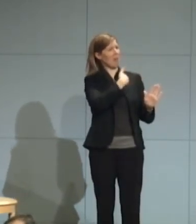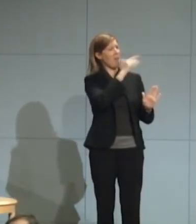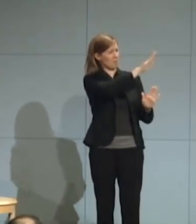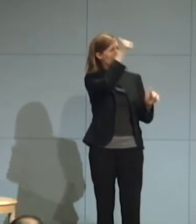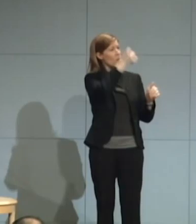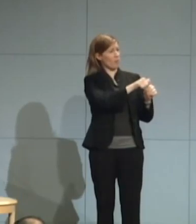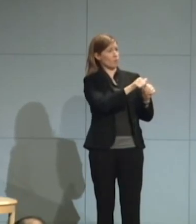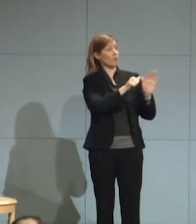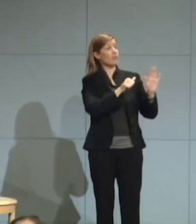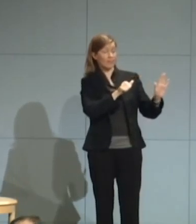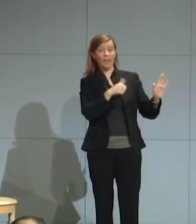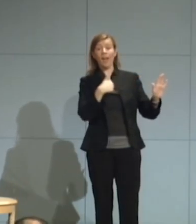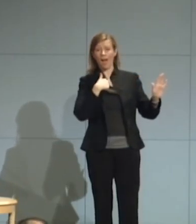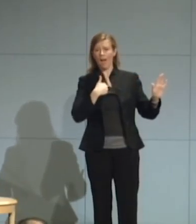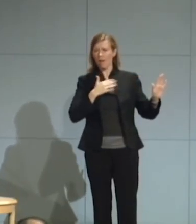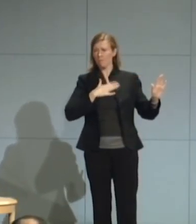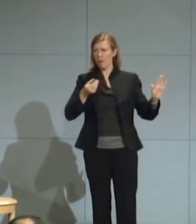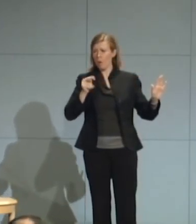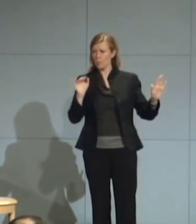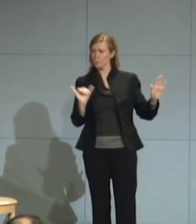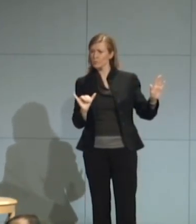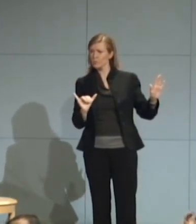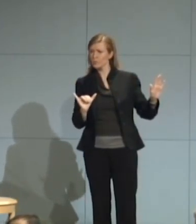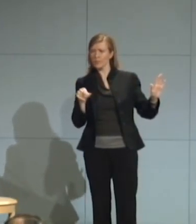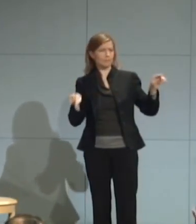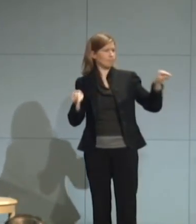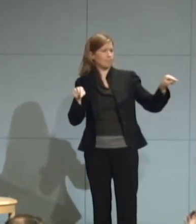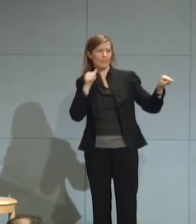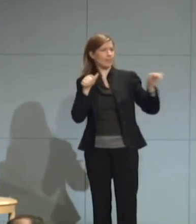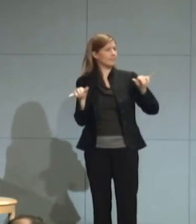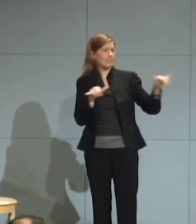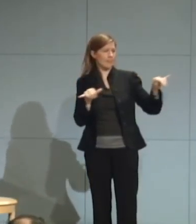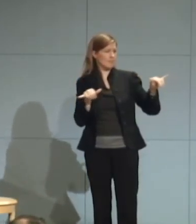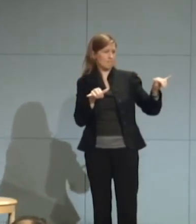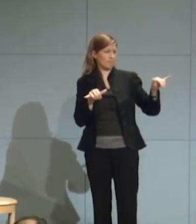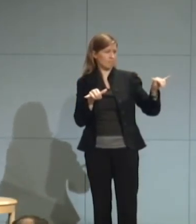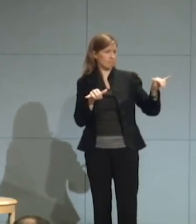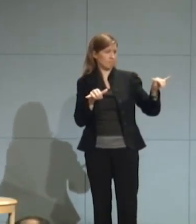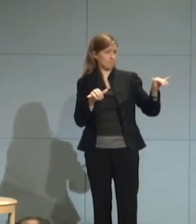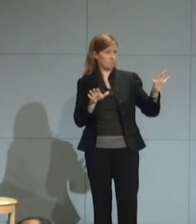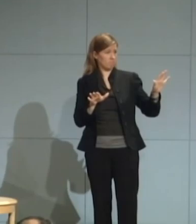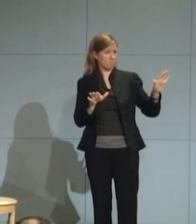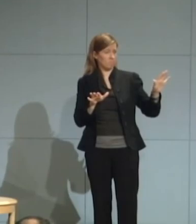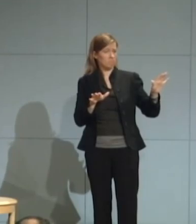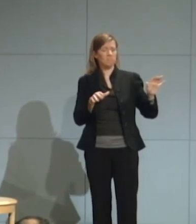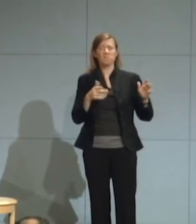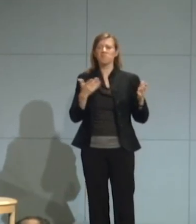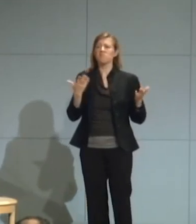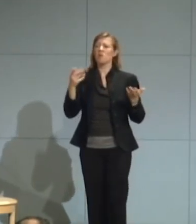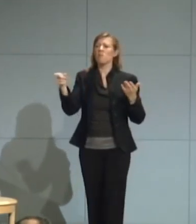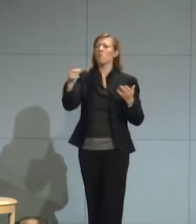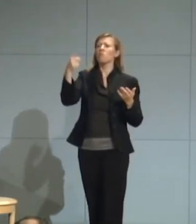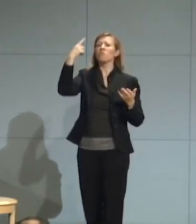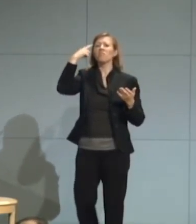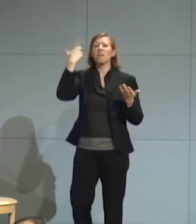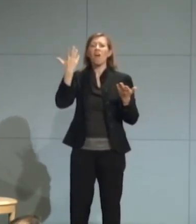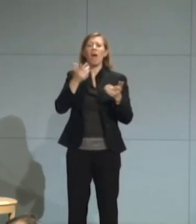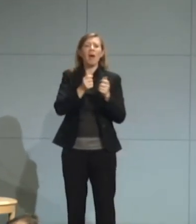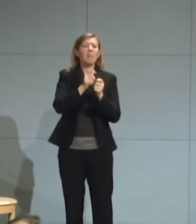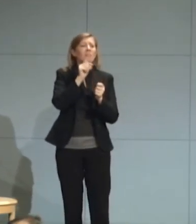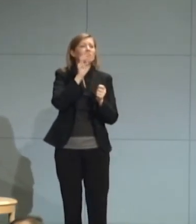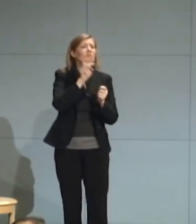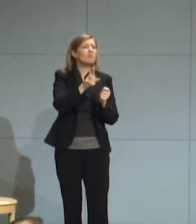Day, I learned it again in a very new and somewhat humorous but also disturbing way. And so on